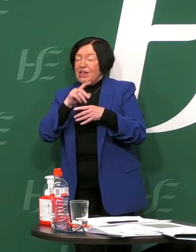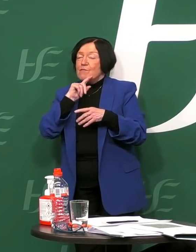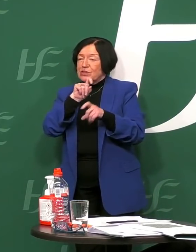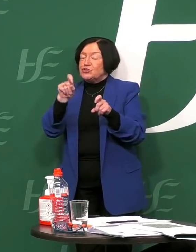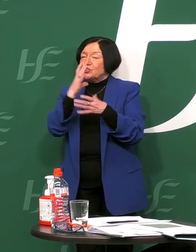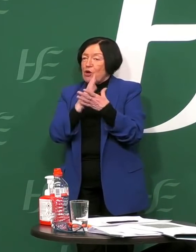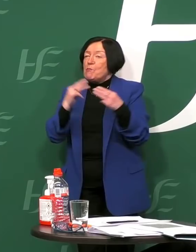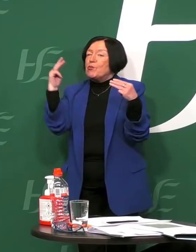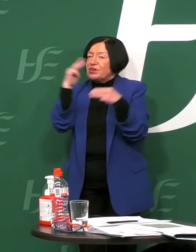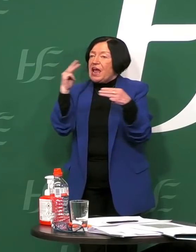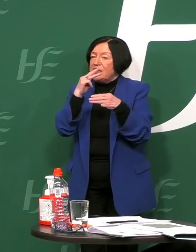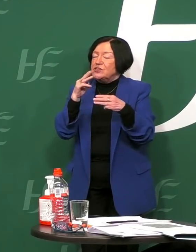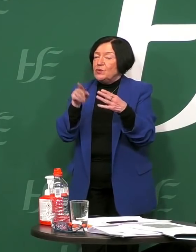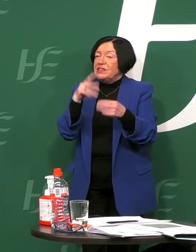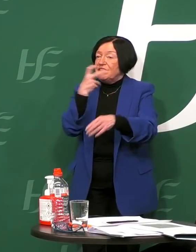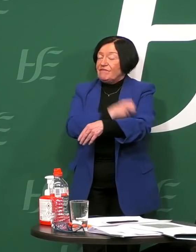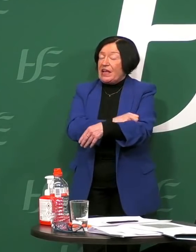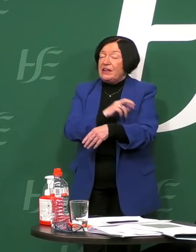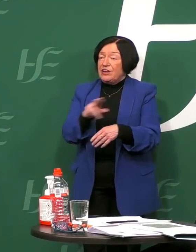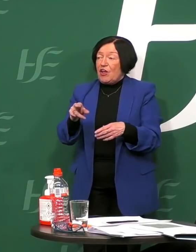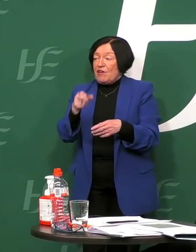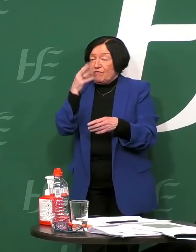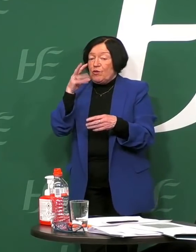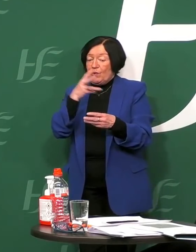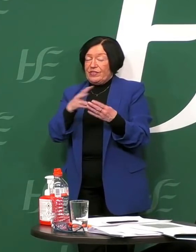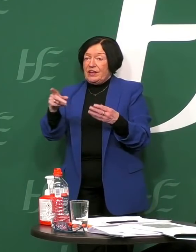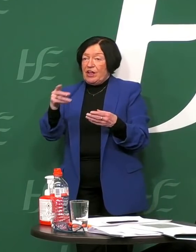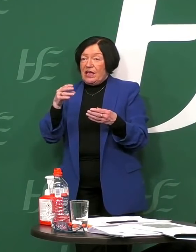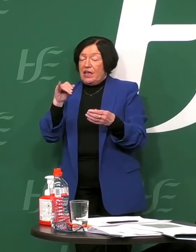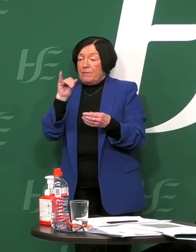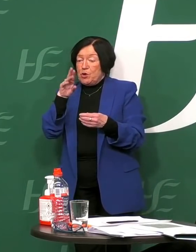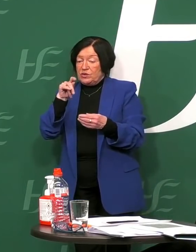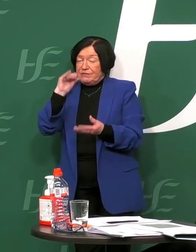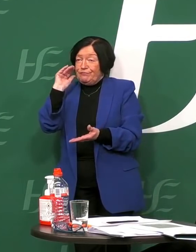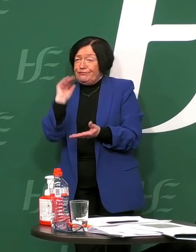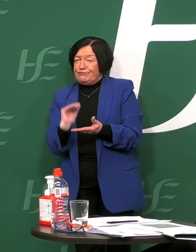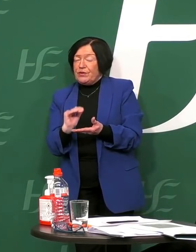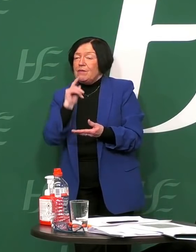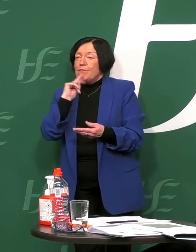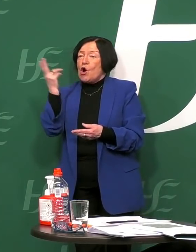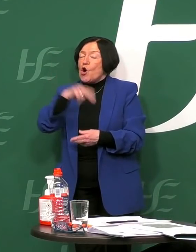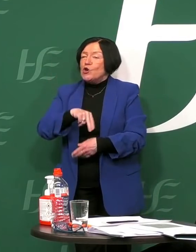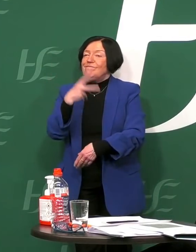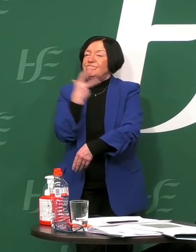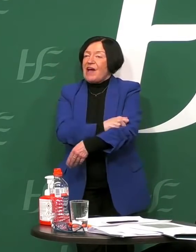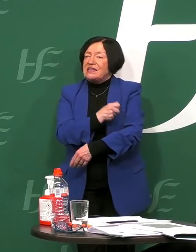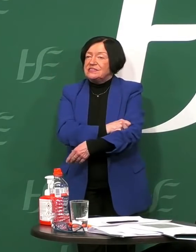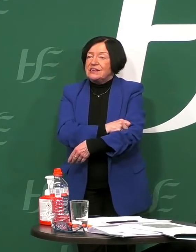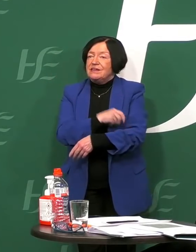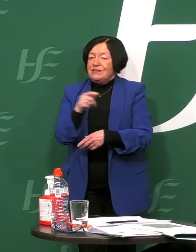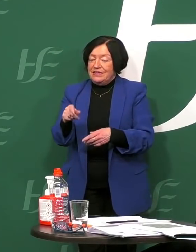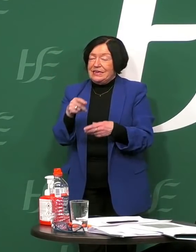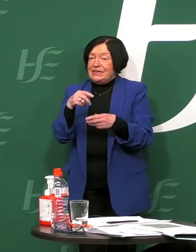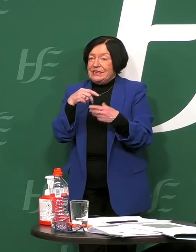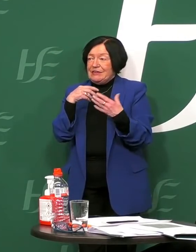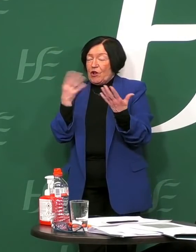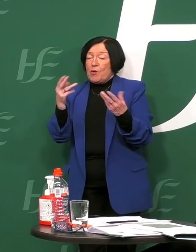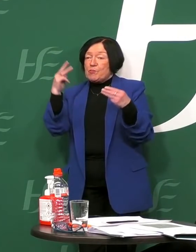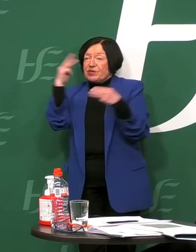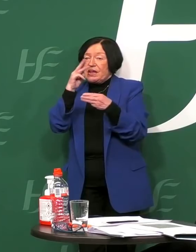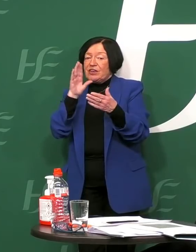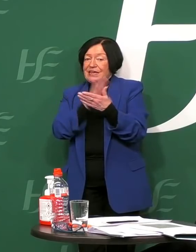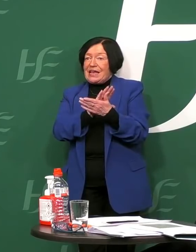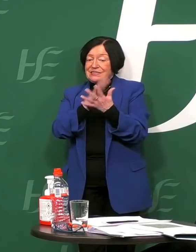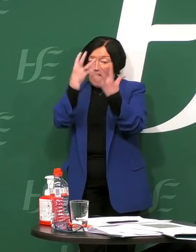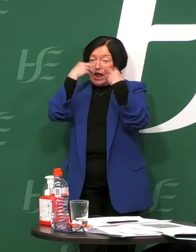protection from the vaccine, notwithstanding the waning immunity from serious illness. For unvaccinated individuals, they have neither protection against acquisition